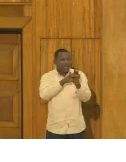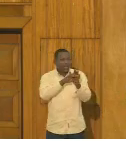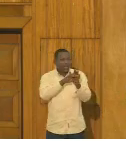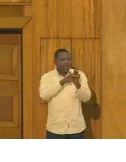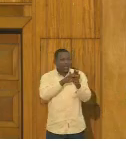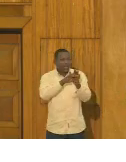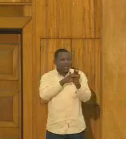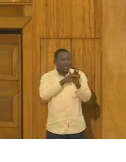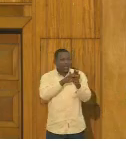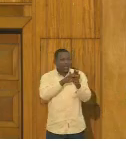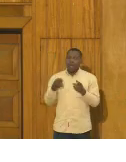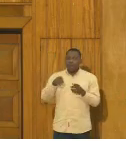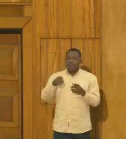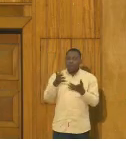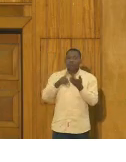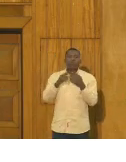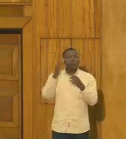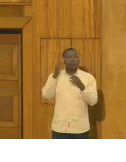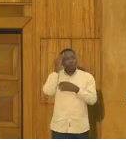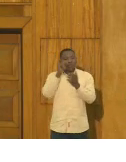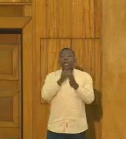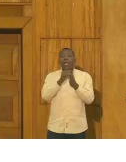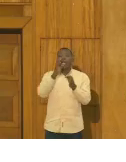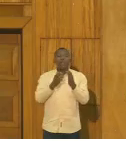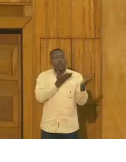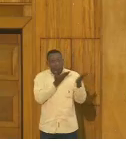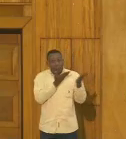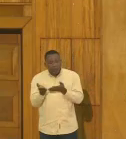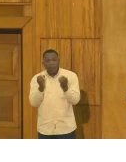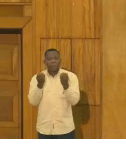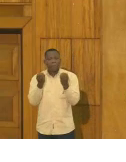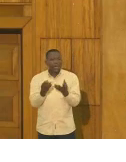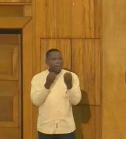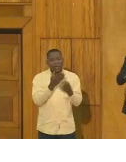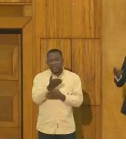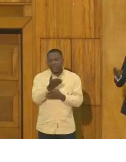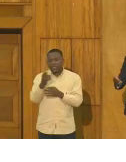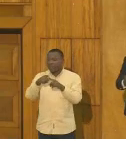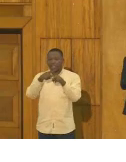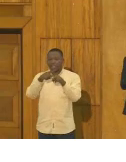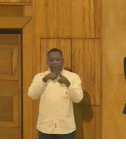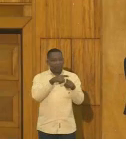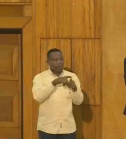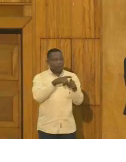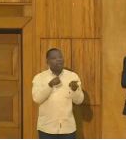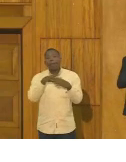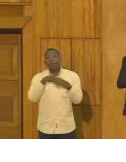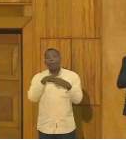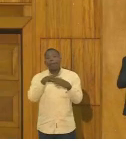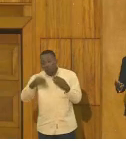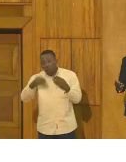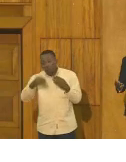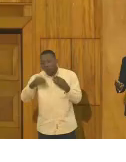No, we want to know if we bring in many factors such as efficacy at different levels, cost at